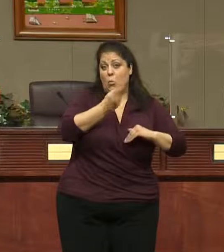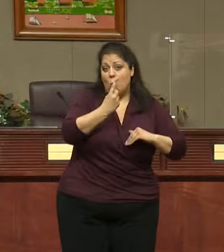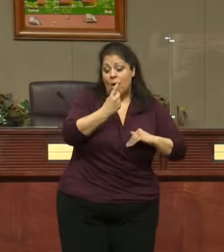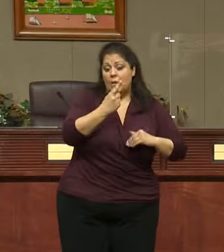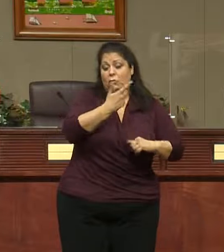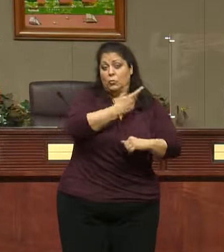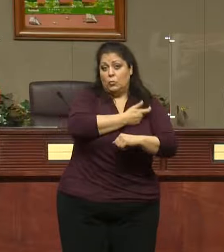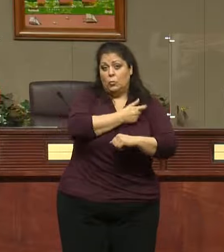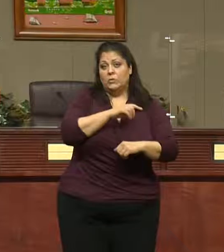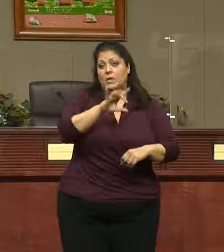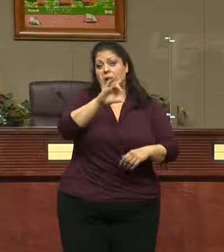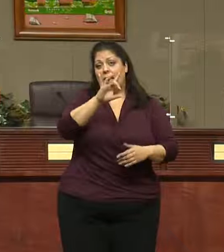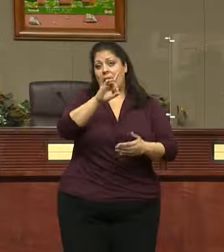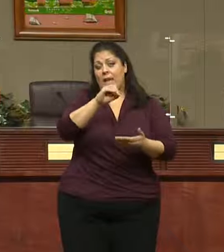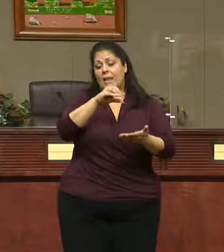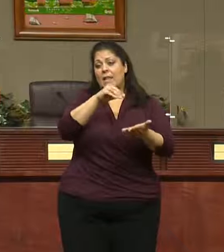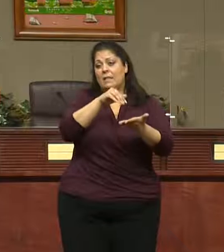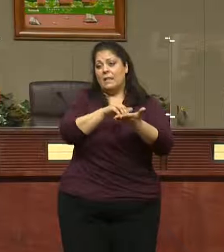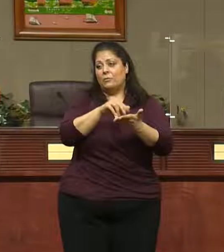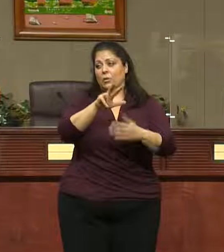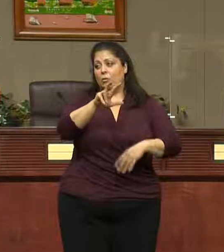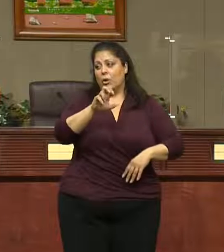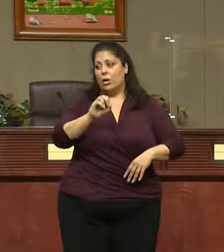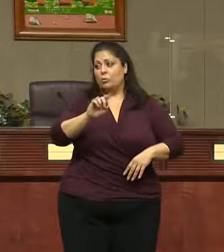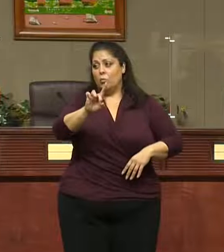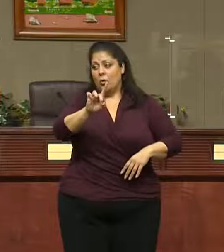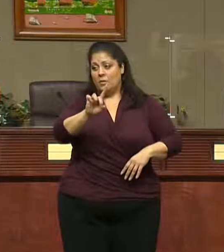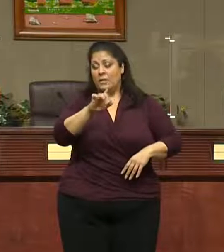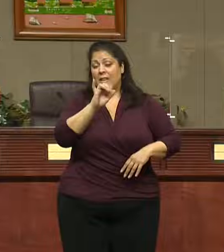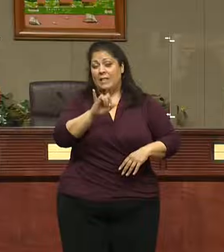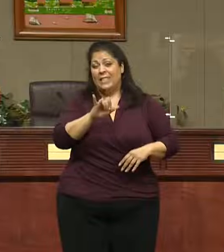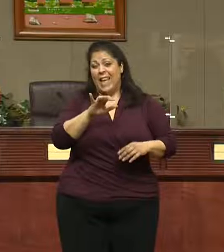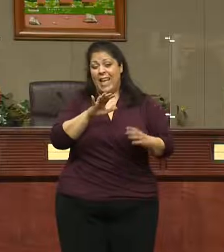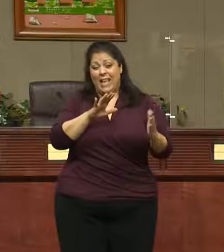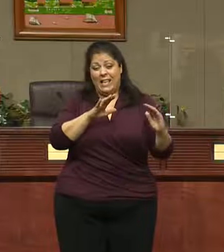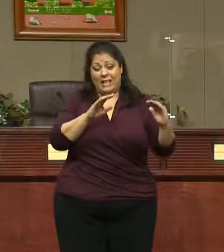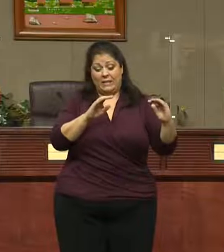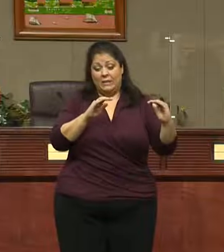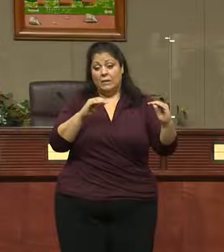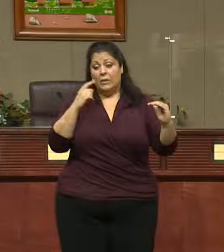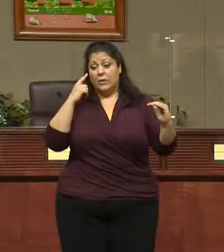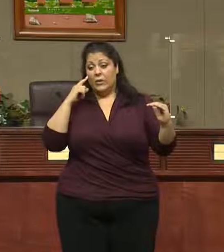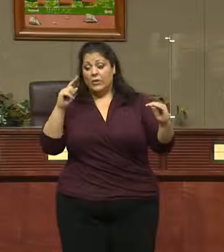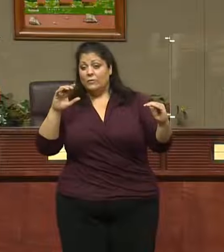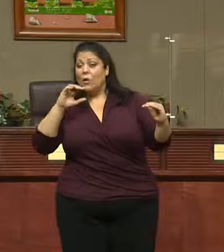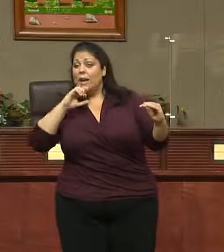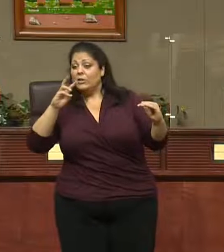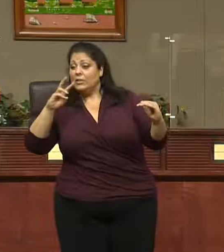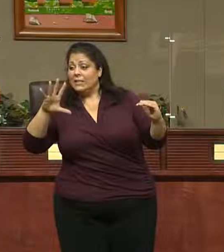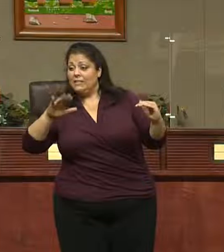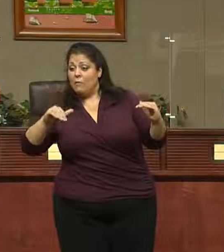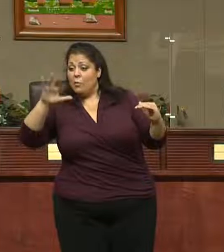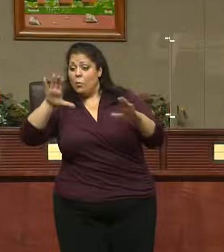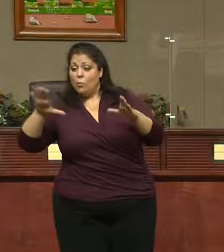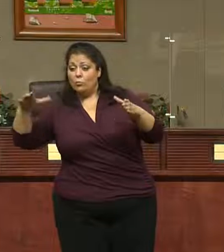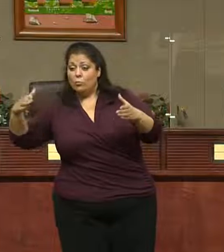80,301, and that is 49.7% of the 65 years and